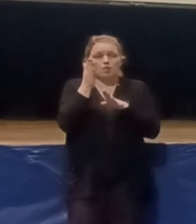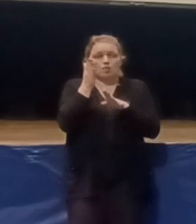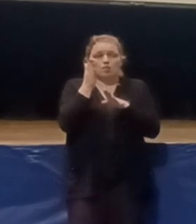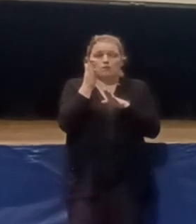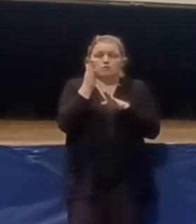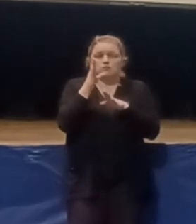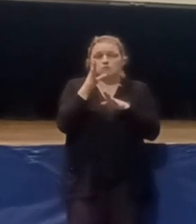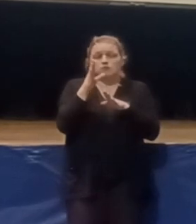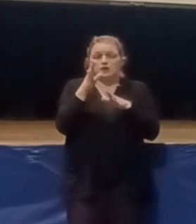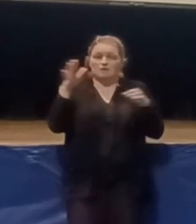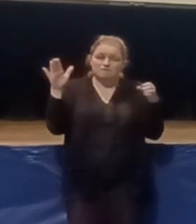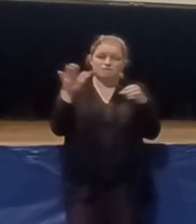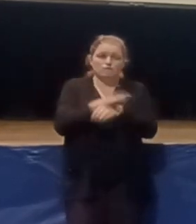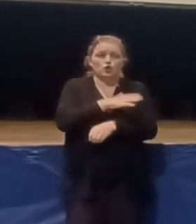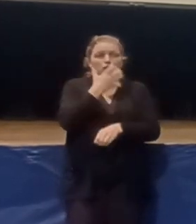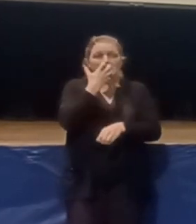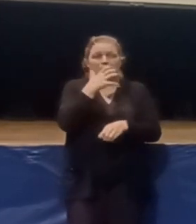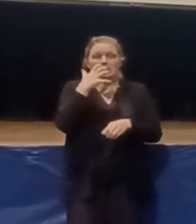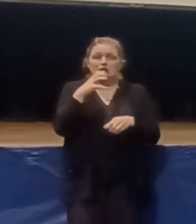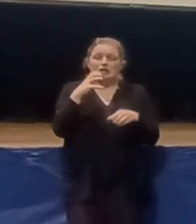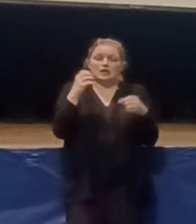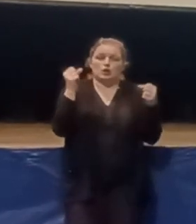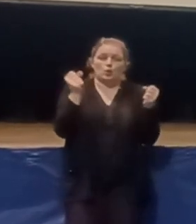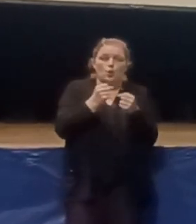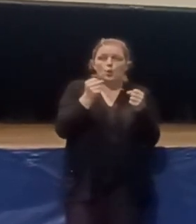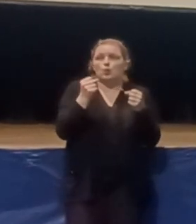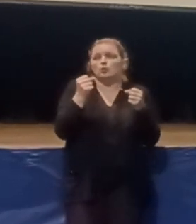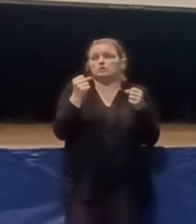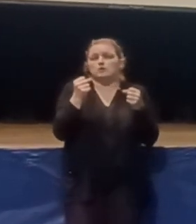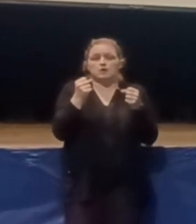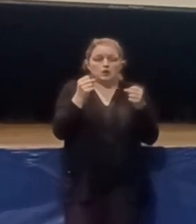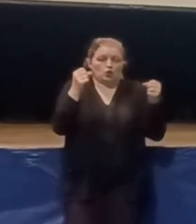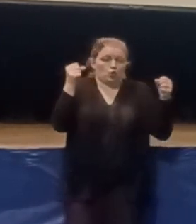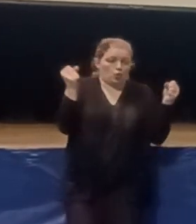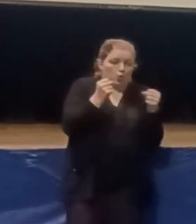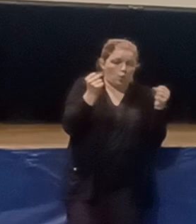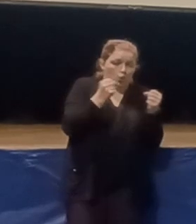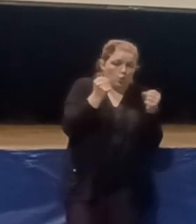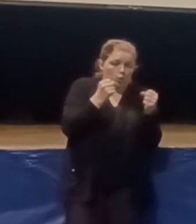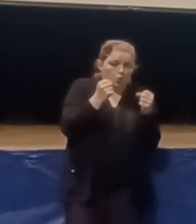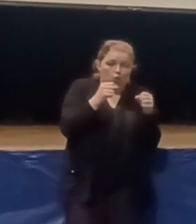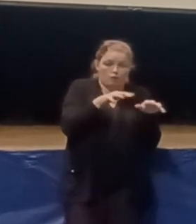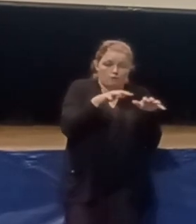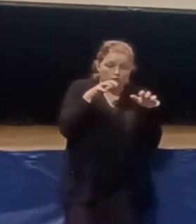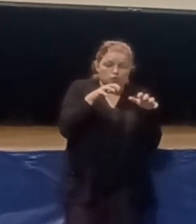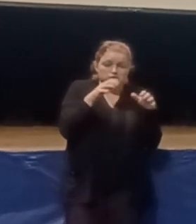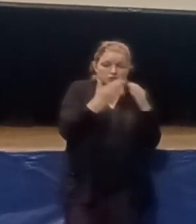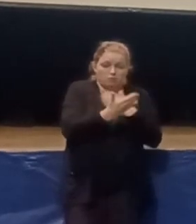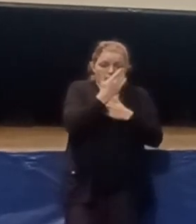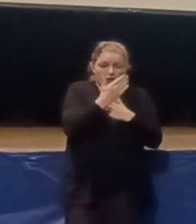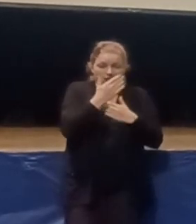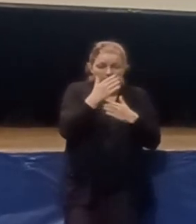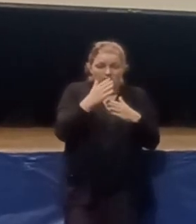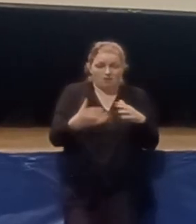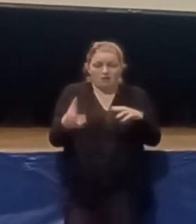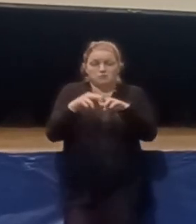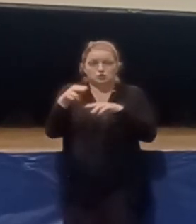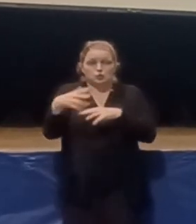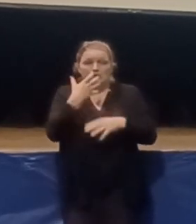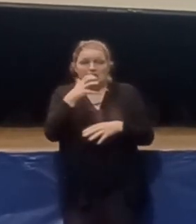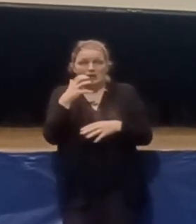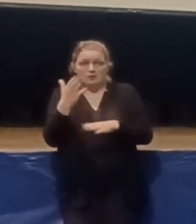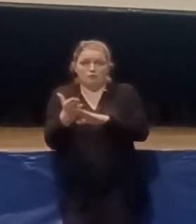actually ones that are completely heated and cold, and brought from being cold soaked, frozen in the morning, up to heated speed,